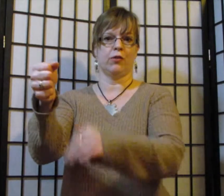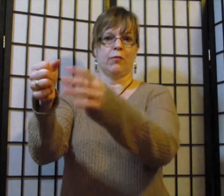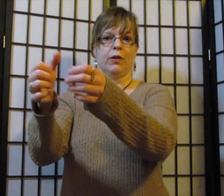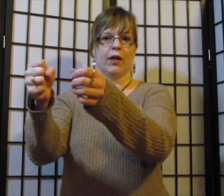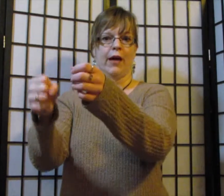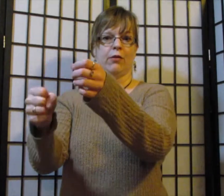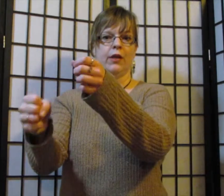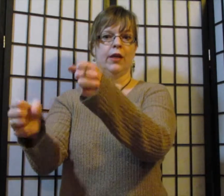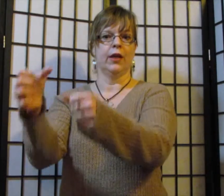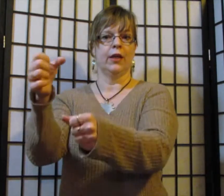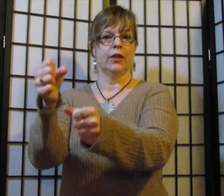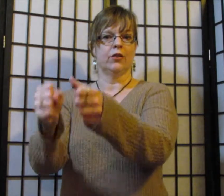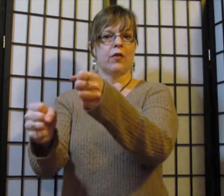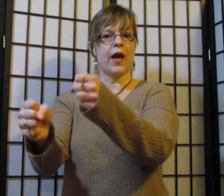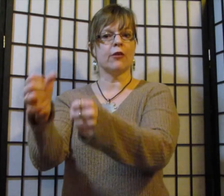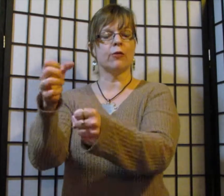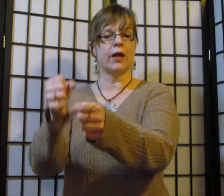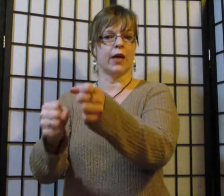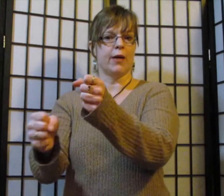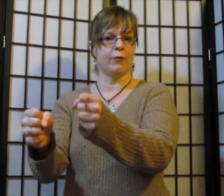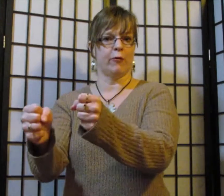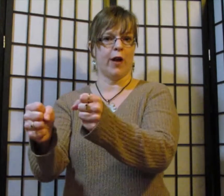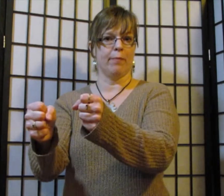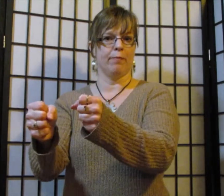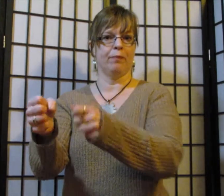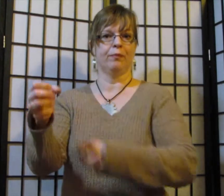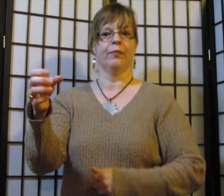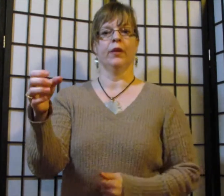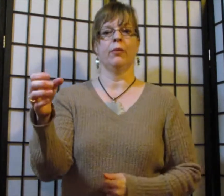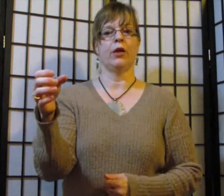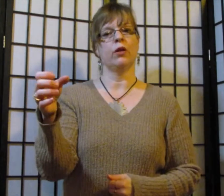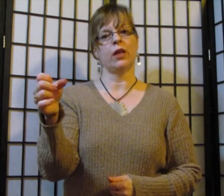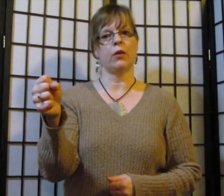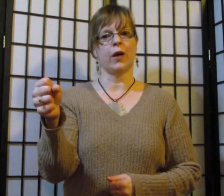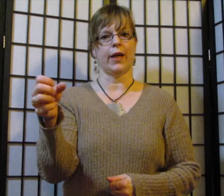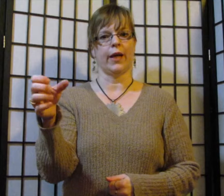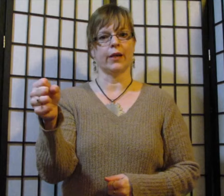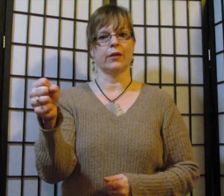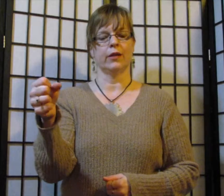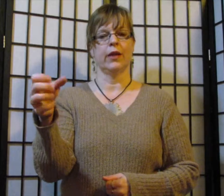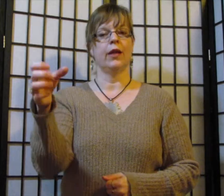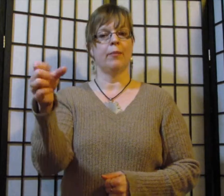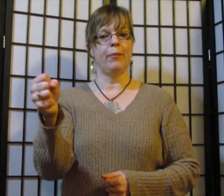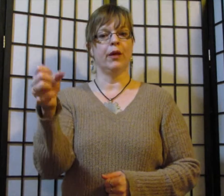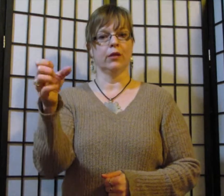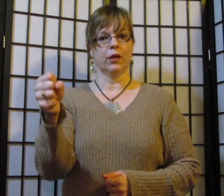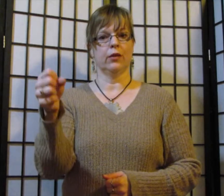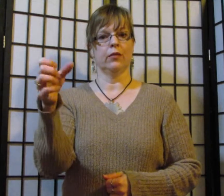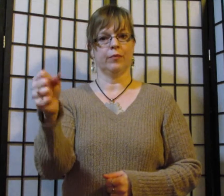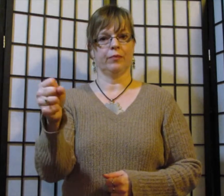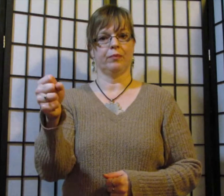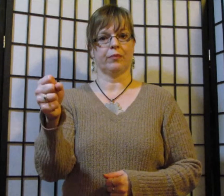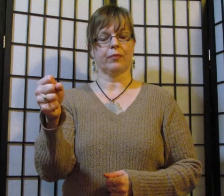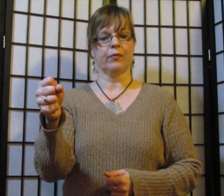the milk out. So that's what it comes from. But you only need one hand. Milk.